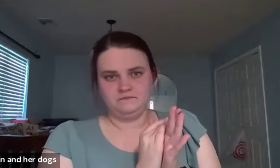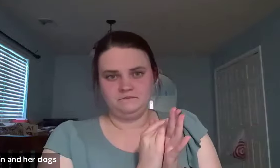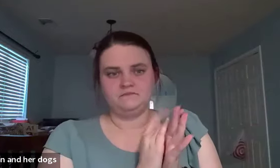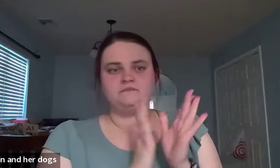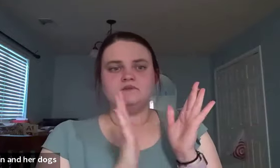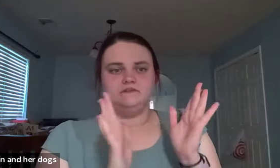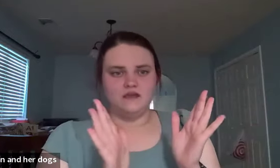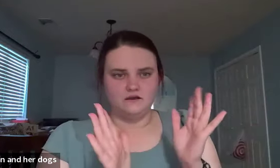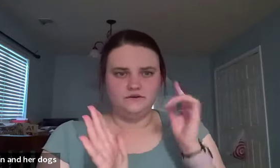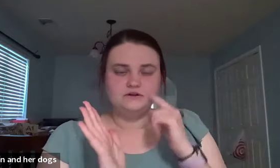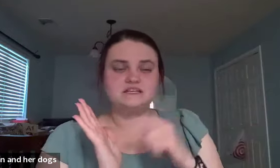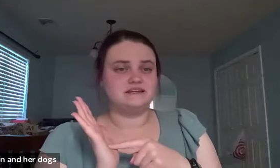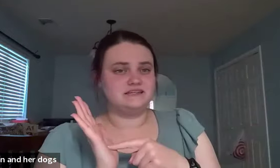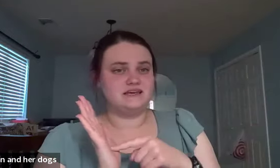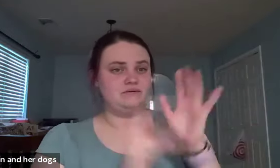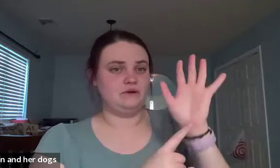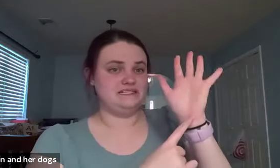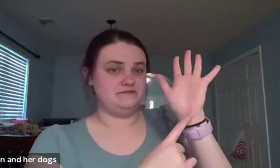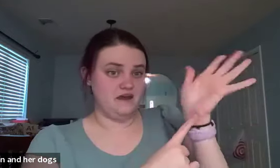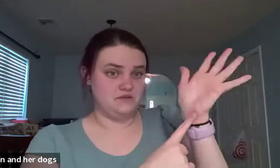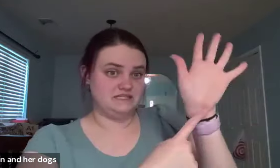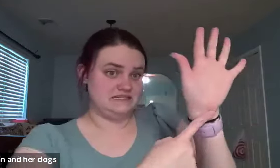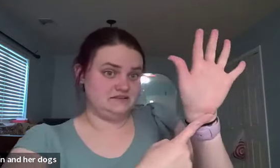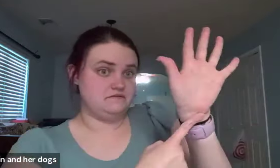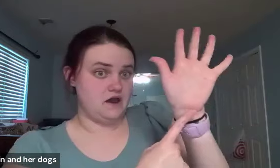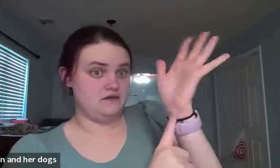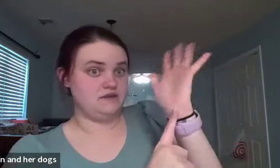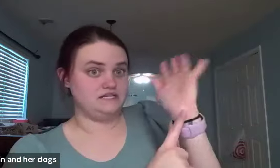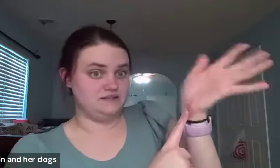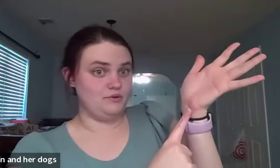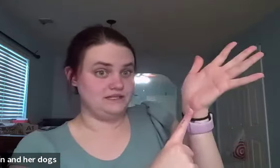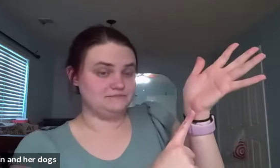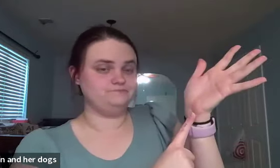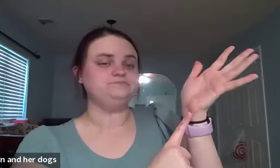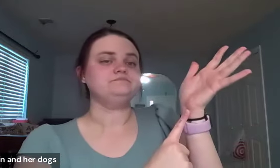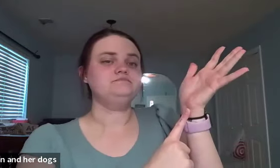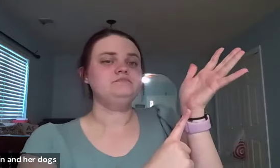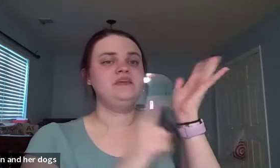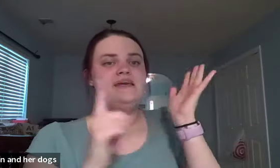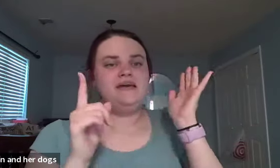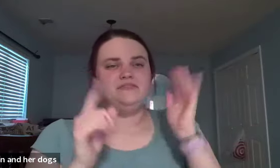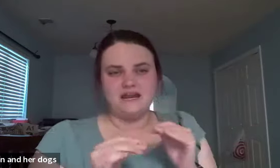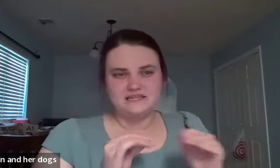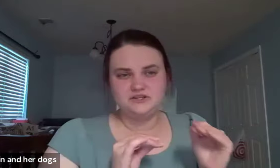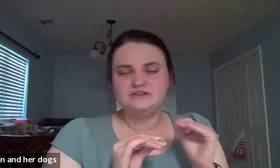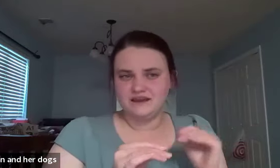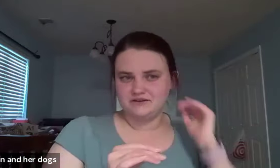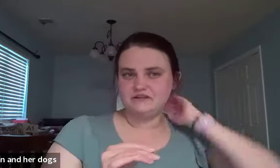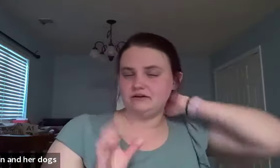Okay. Now, if you notice, like I said, when I did 5 minutes, I did the 5 and I did the point. That is how you can calculate